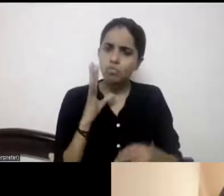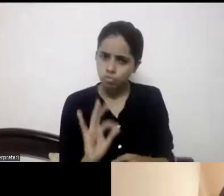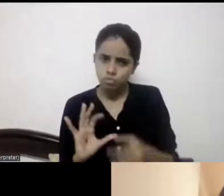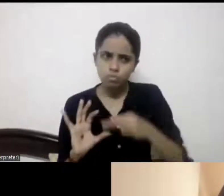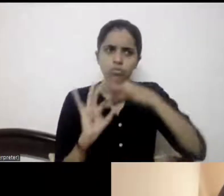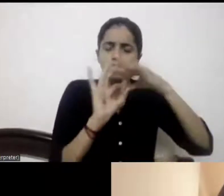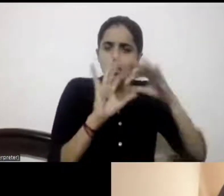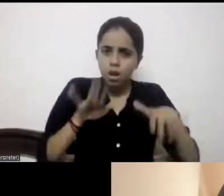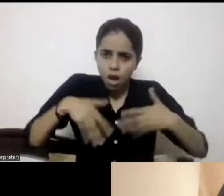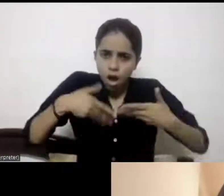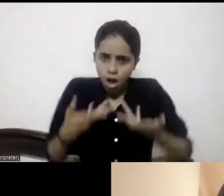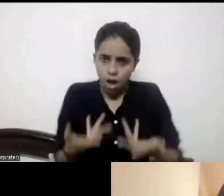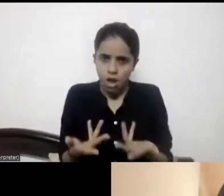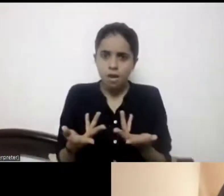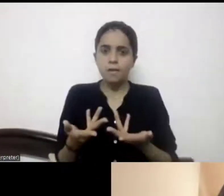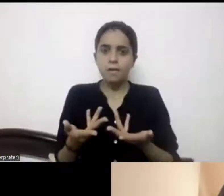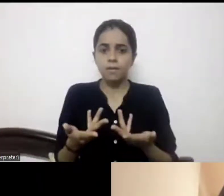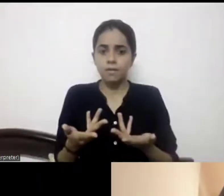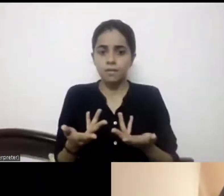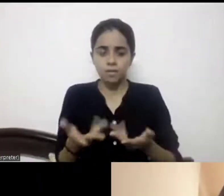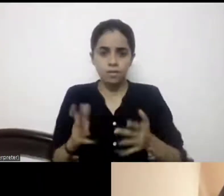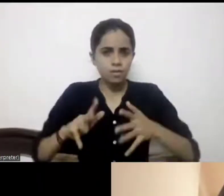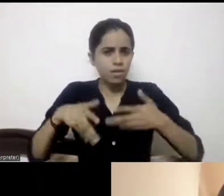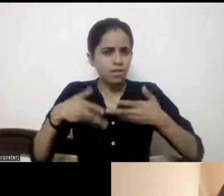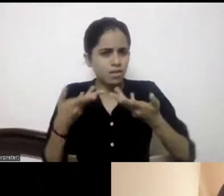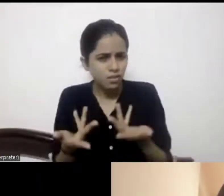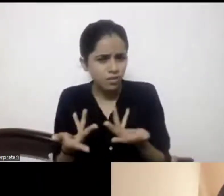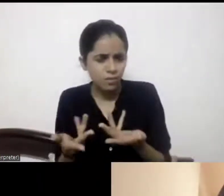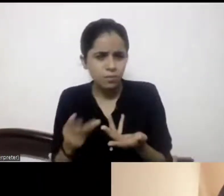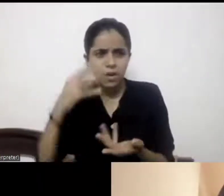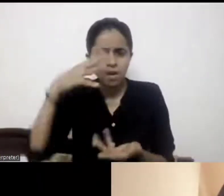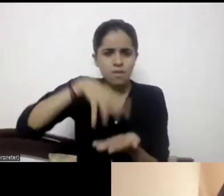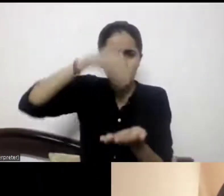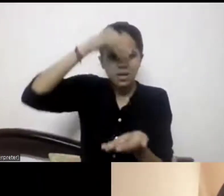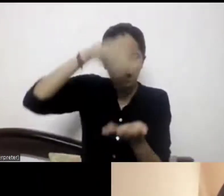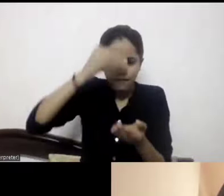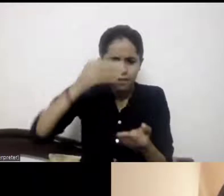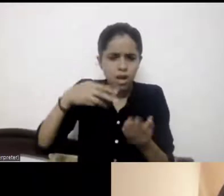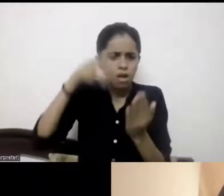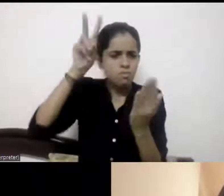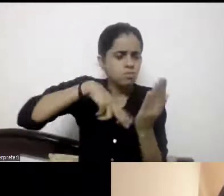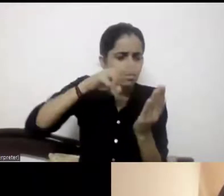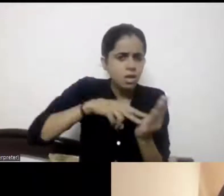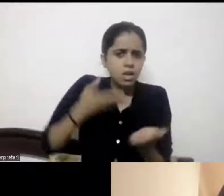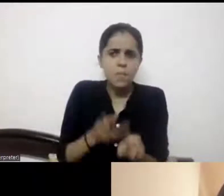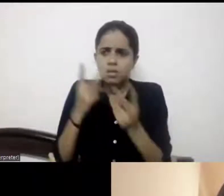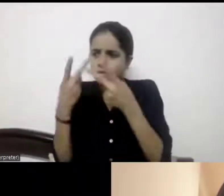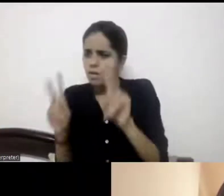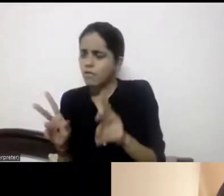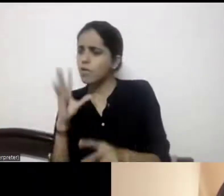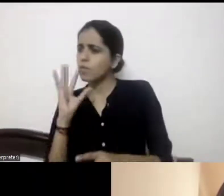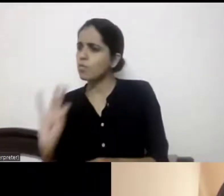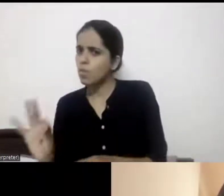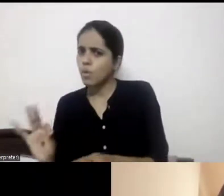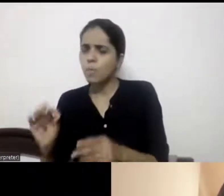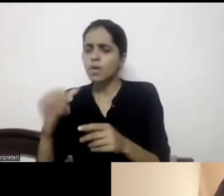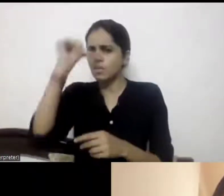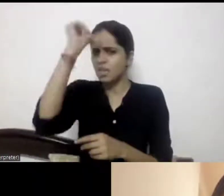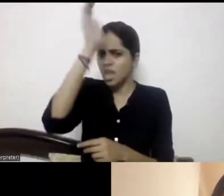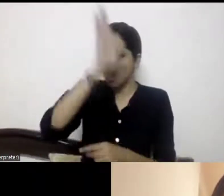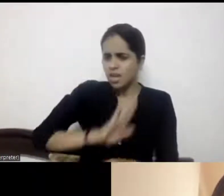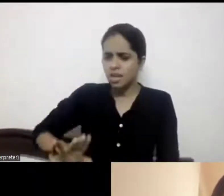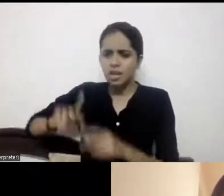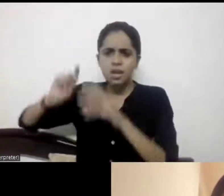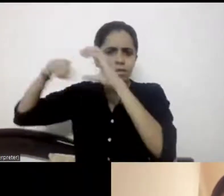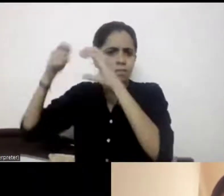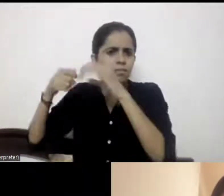know how, how you kind of learn about it or how you study it, and whether this is true for Hindi cinema also and things